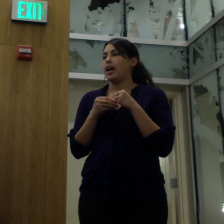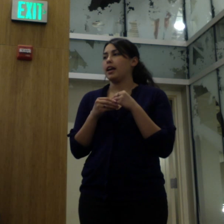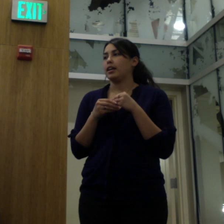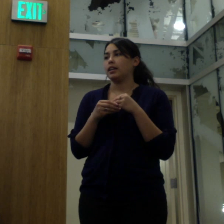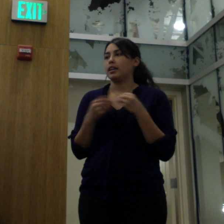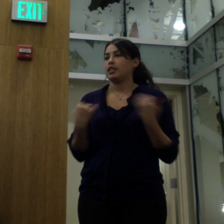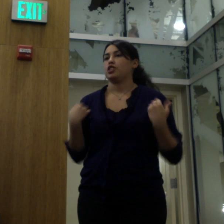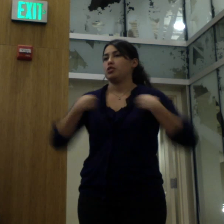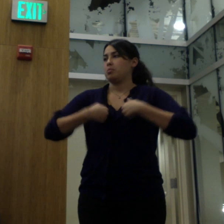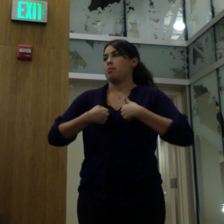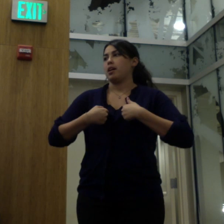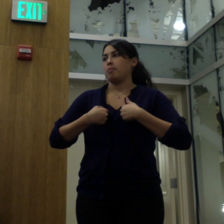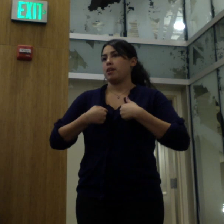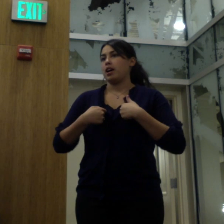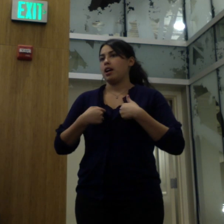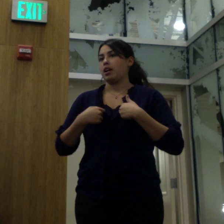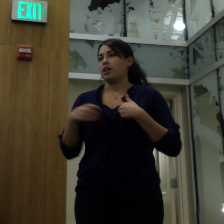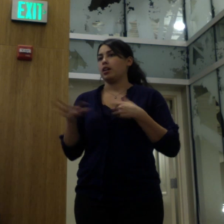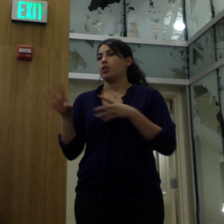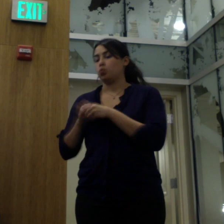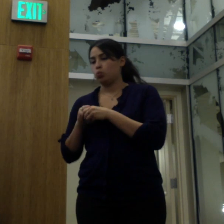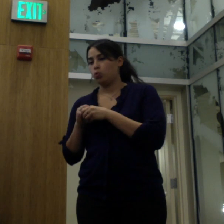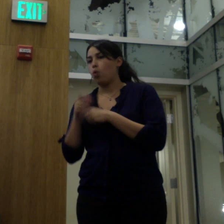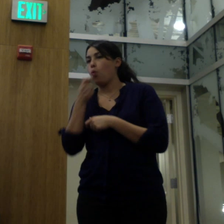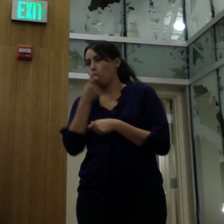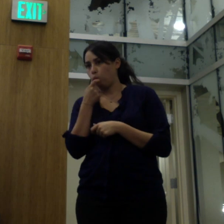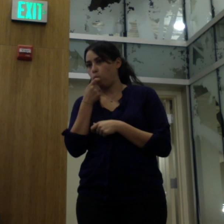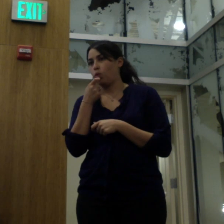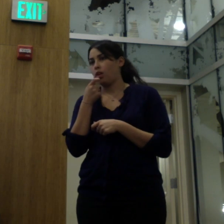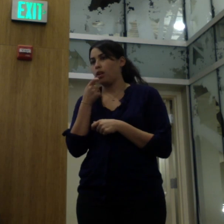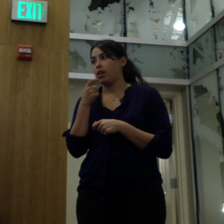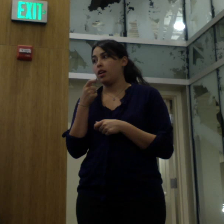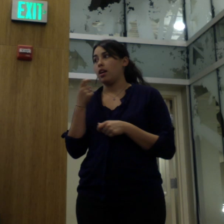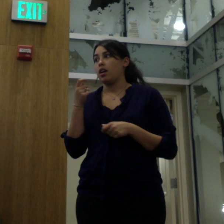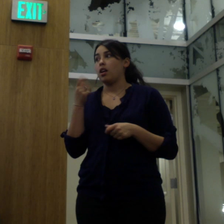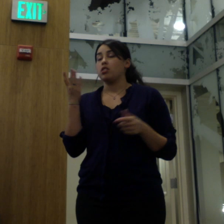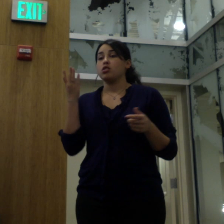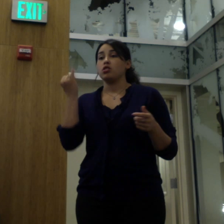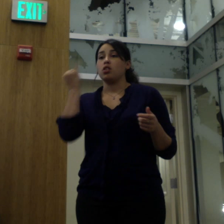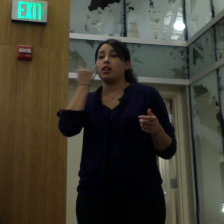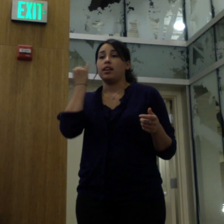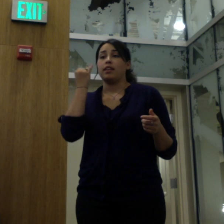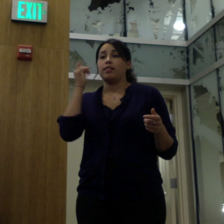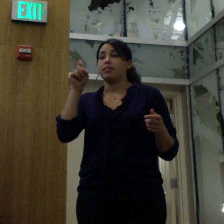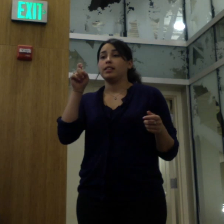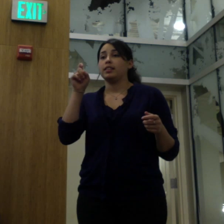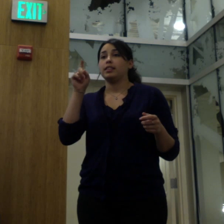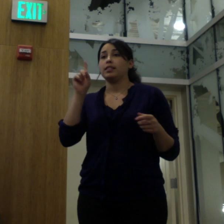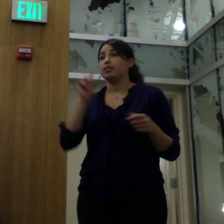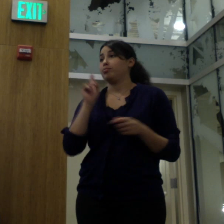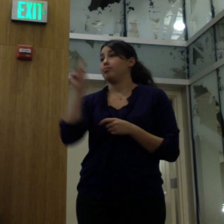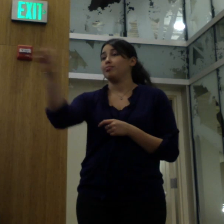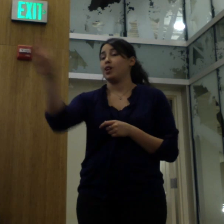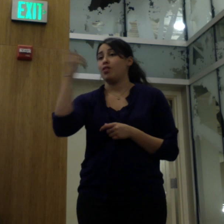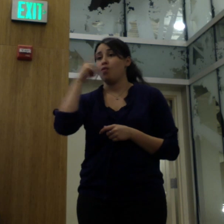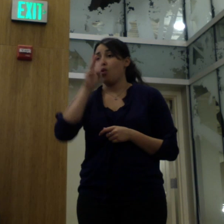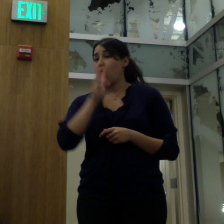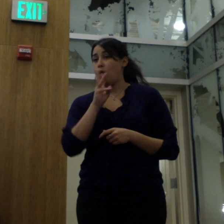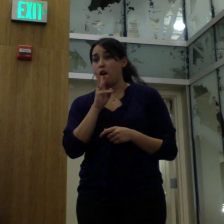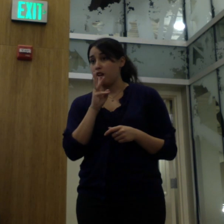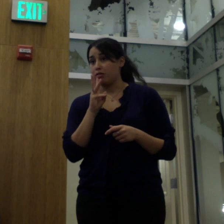backpack with a whistle. In case we need to go do a run, a water run or something